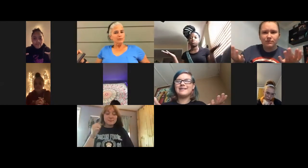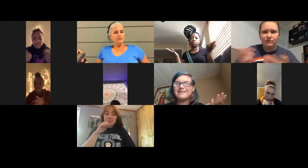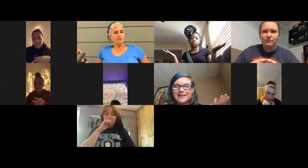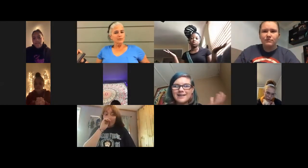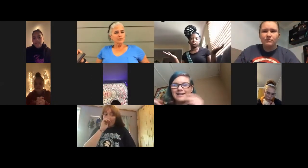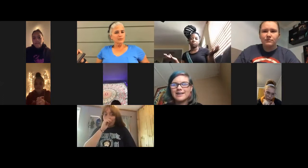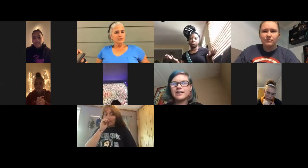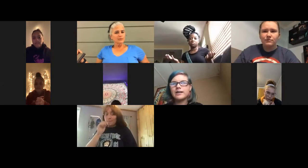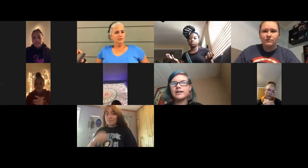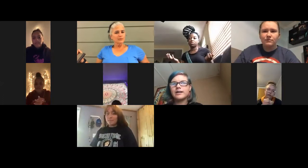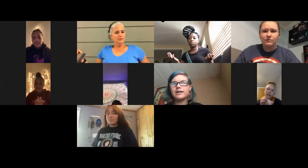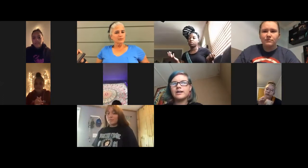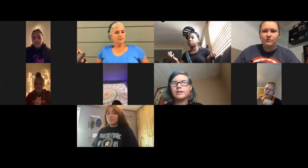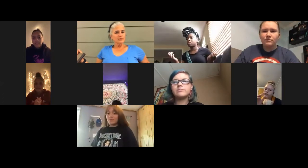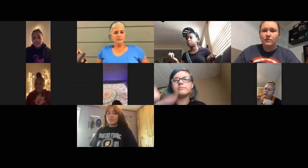Who?